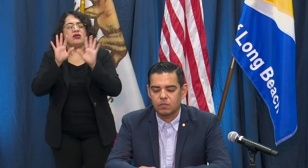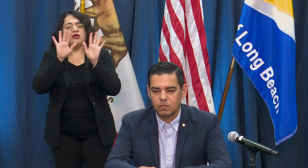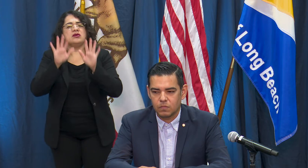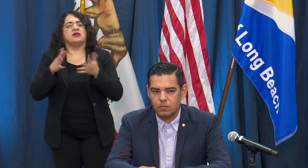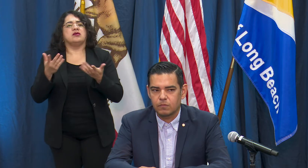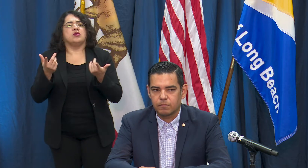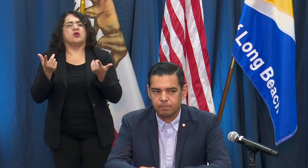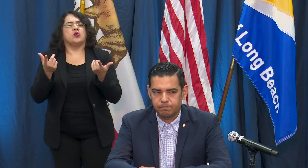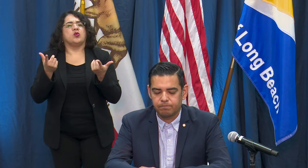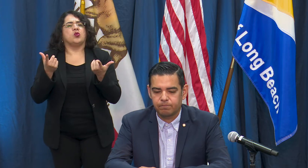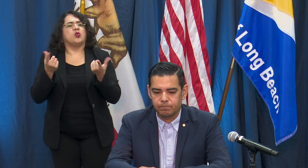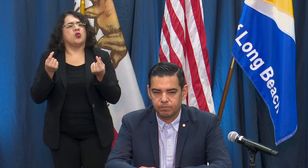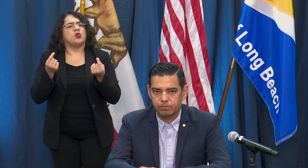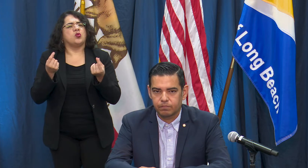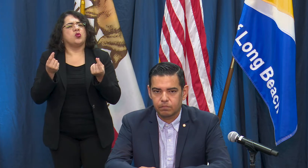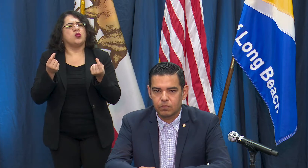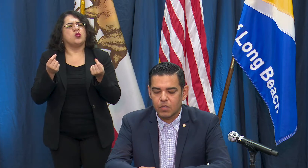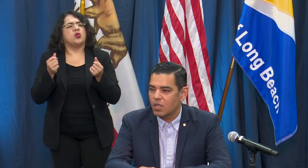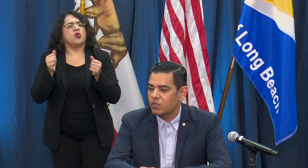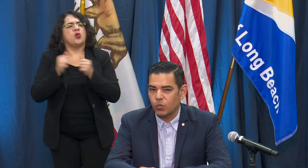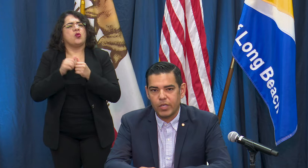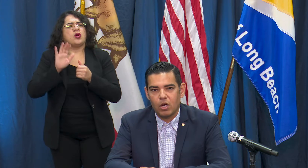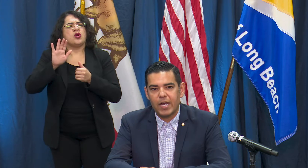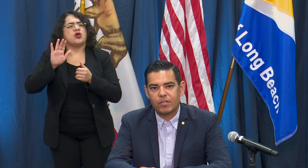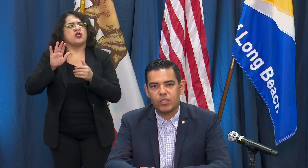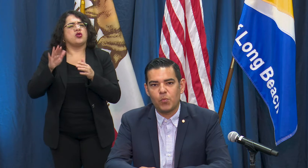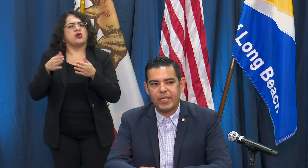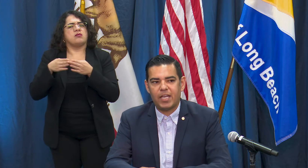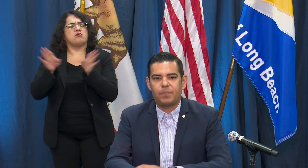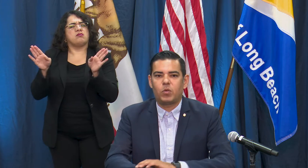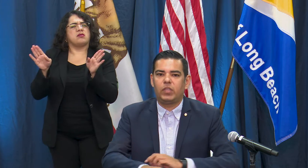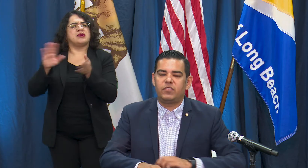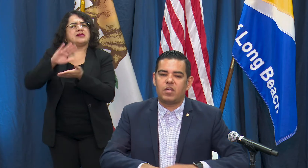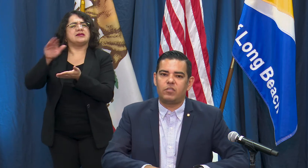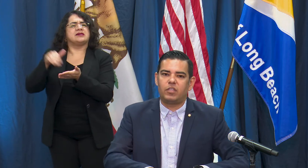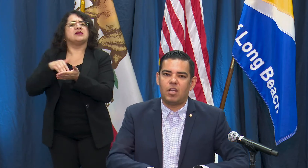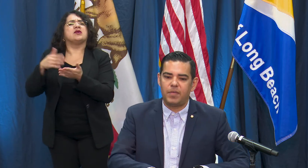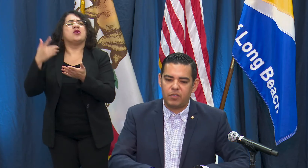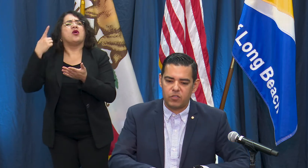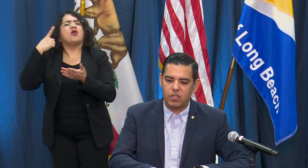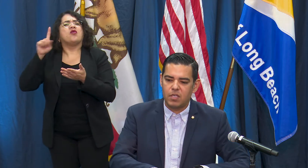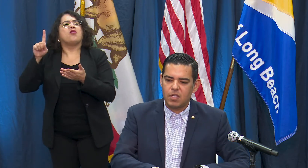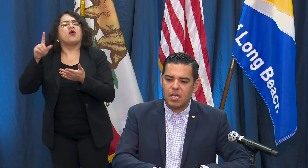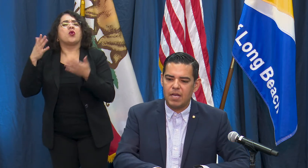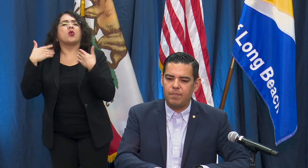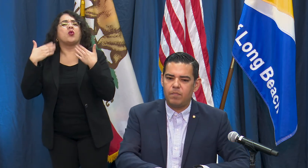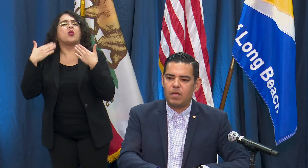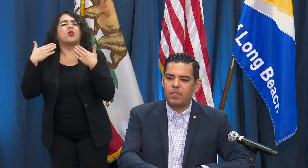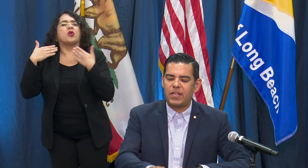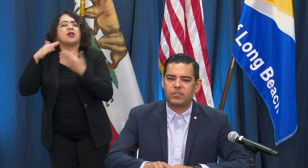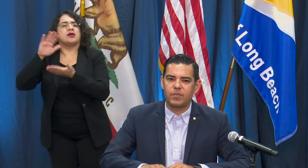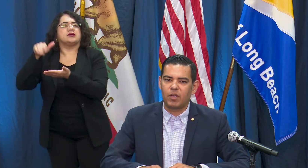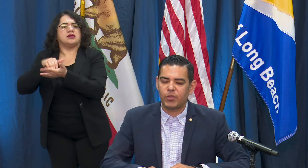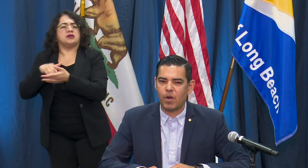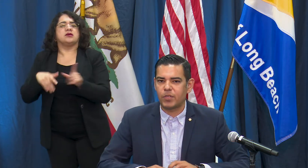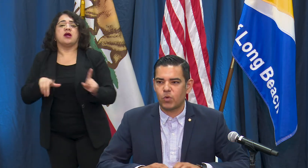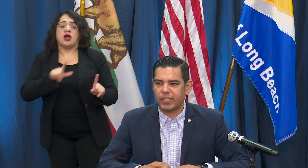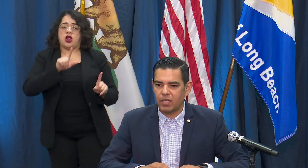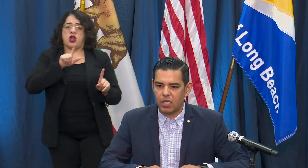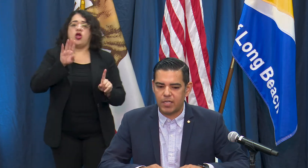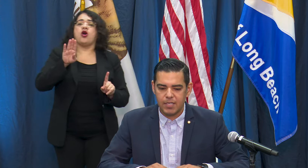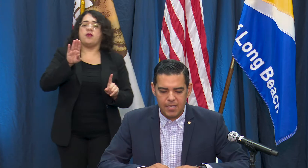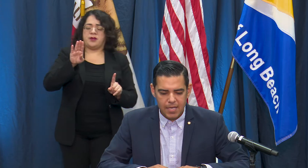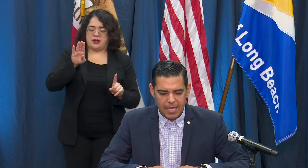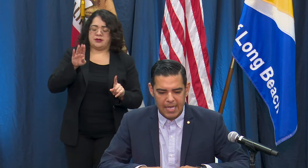and how will physical distancing be enforced? So we are actually opening up cooling centers in Long Beach. That's something the health department's